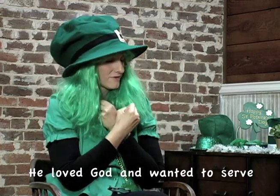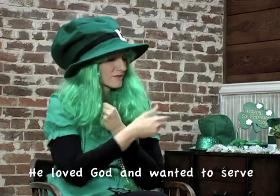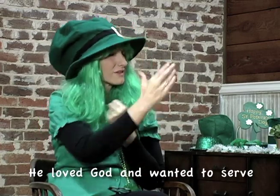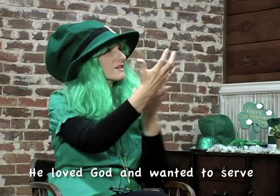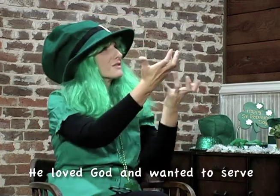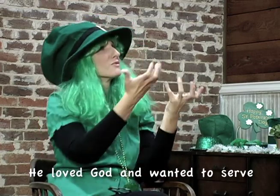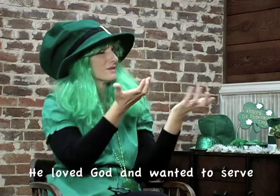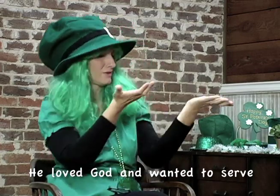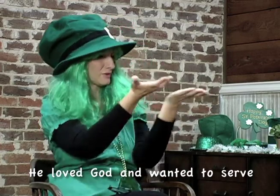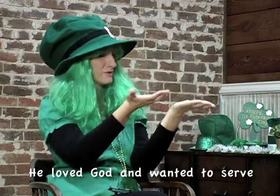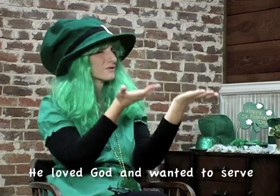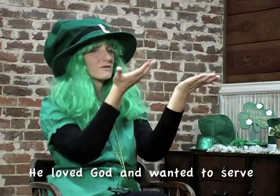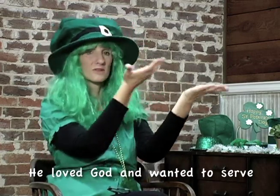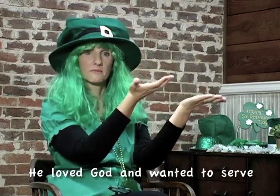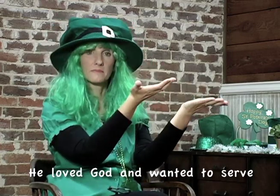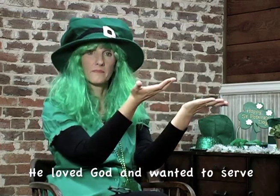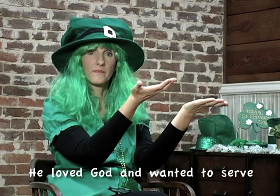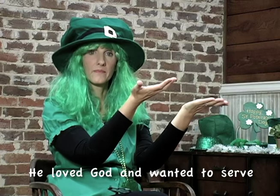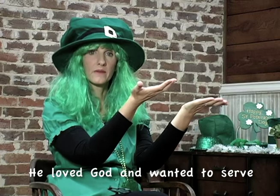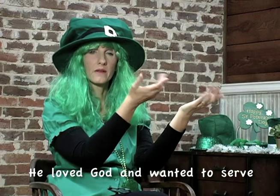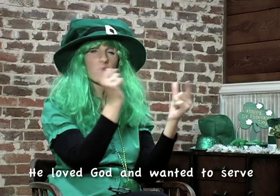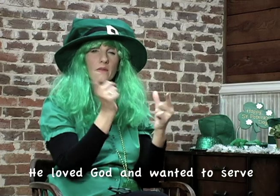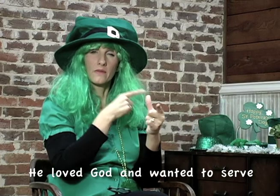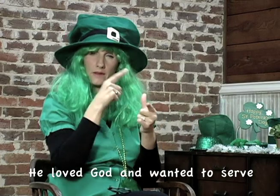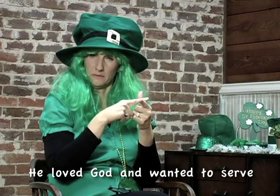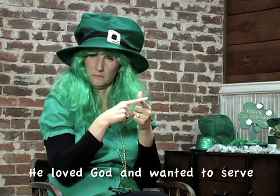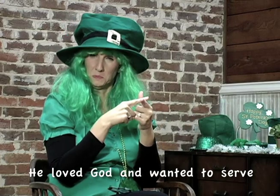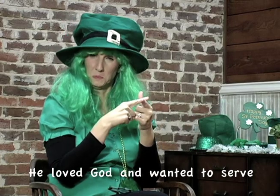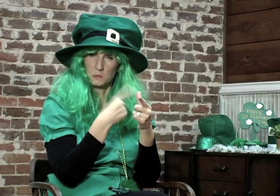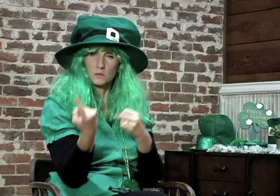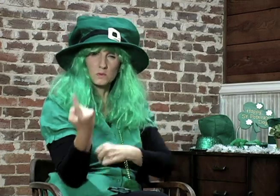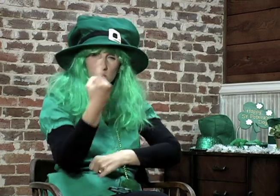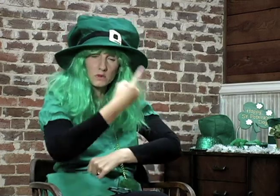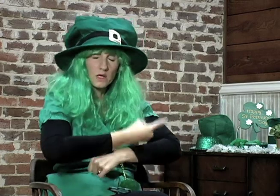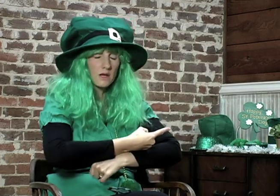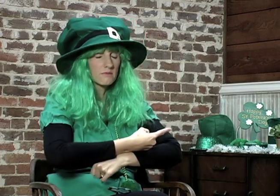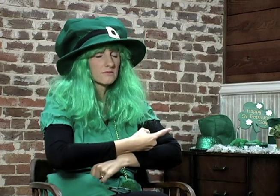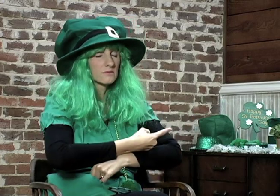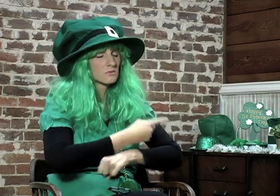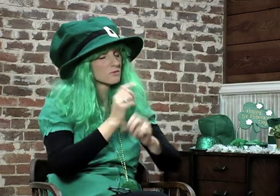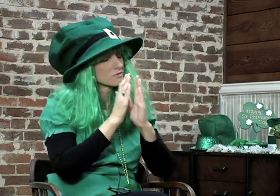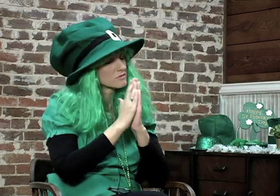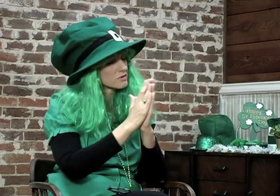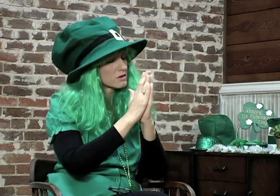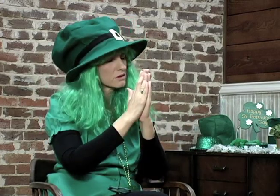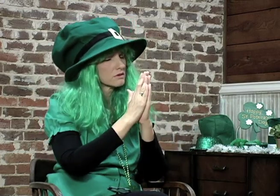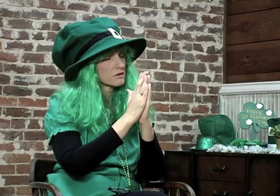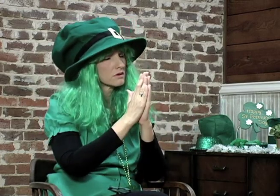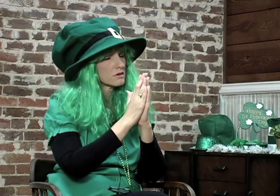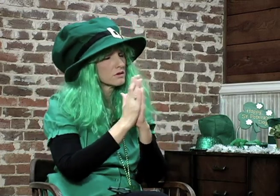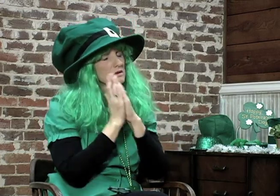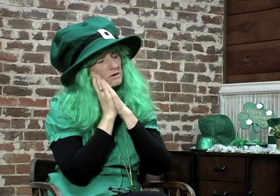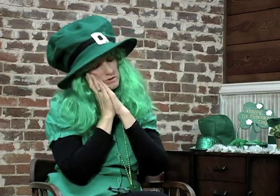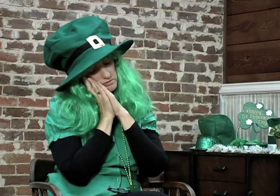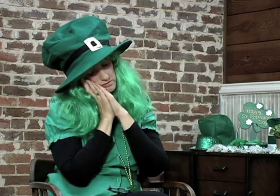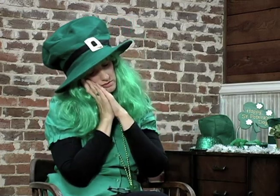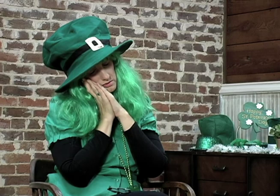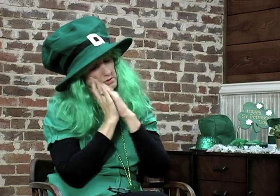And he had such a love for God that he wanted to serve God. And then one day, as he was praying, he